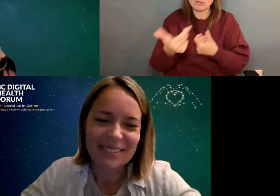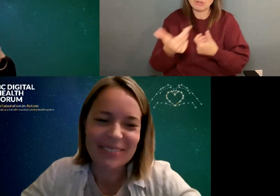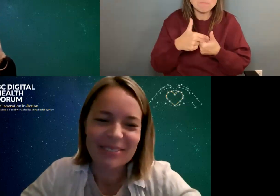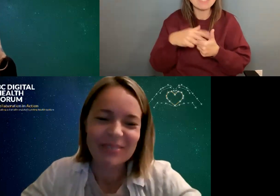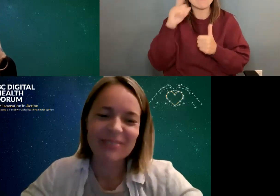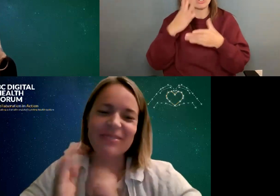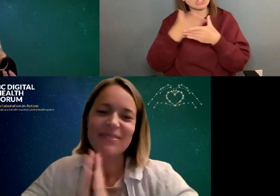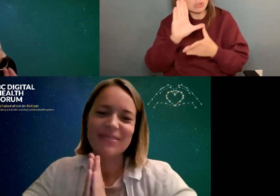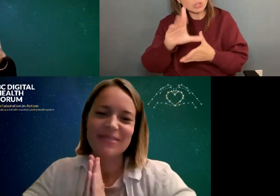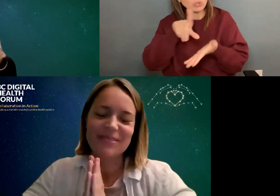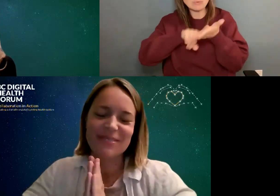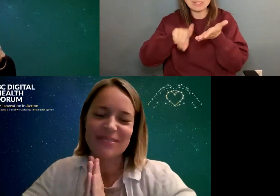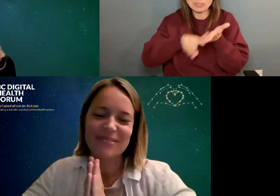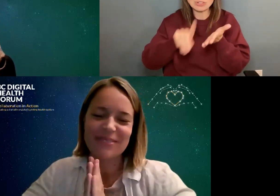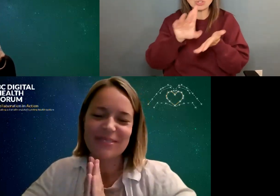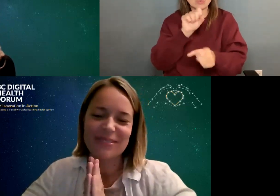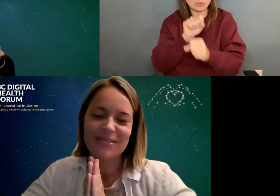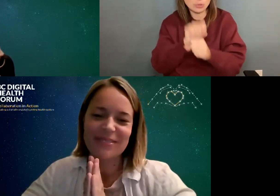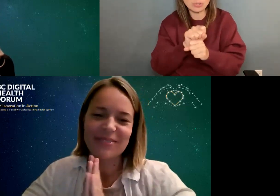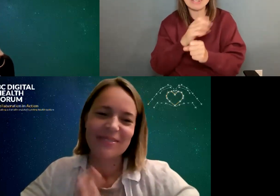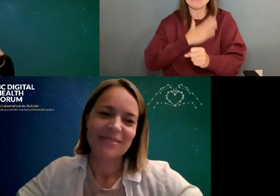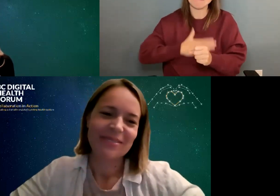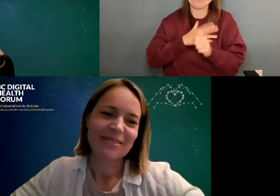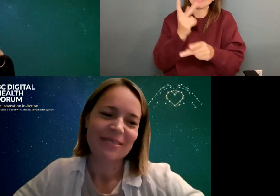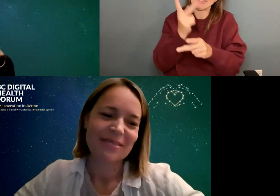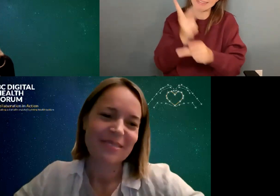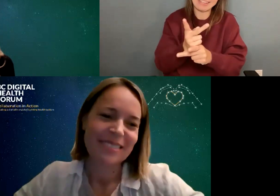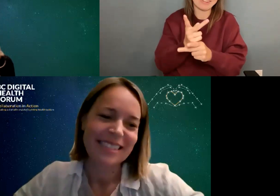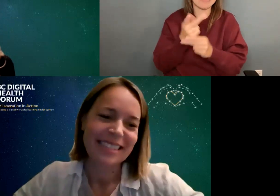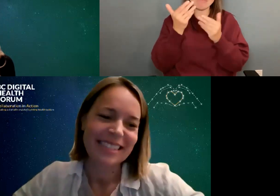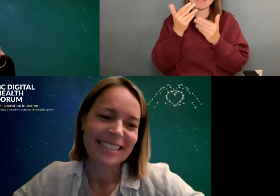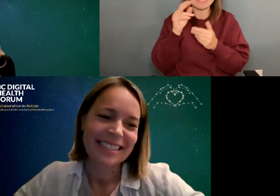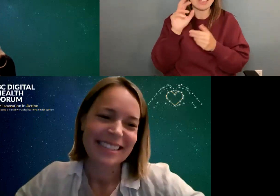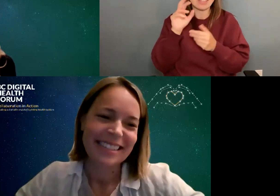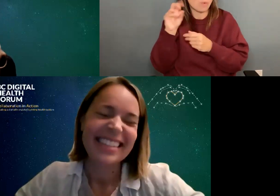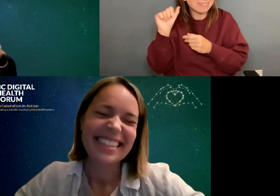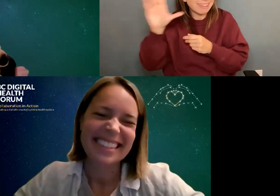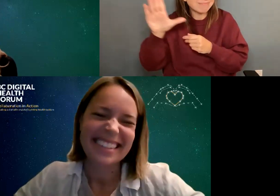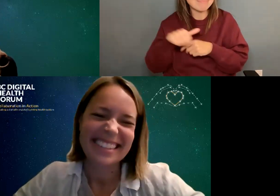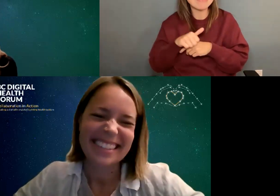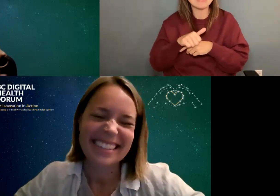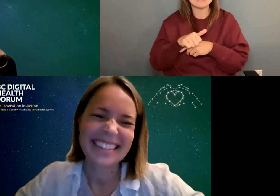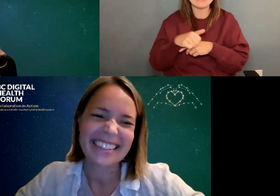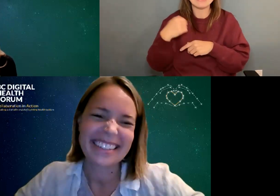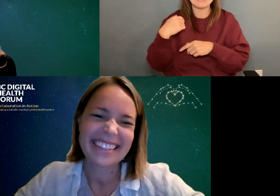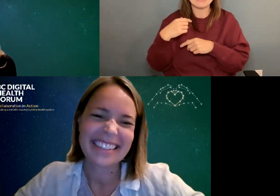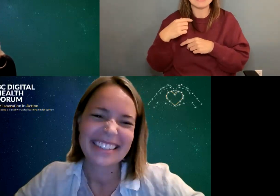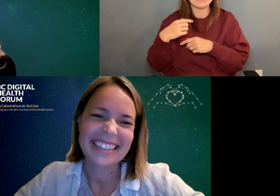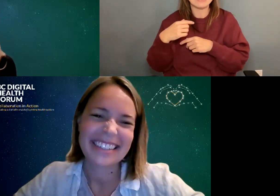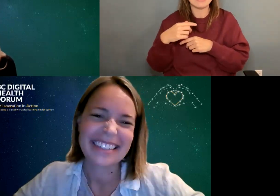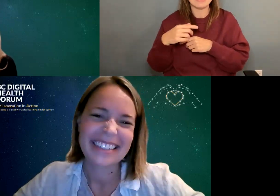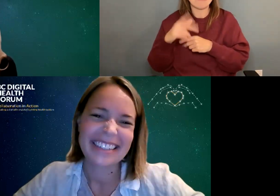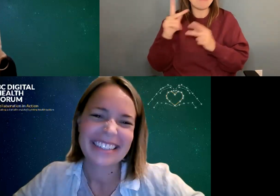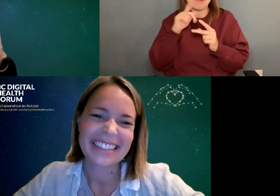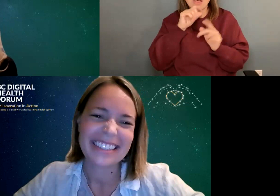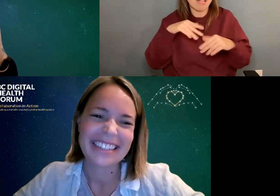and for sharing your research and the work that you do. Please take care of yourself in Rwanda, and those that didn't get their